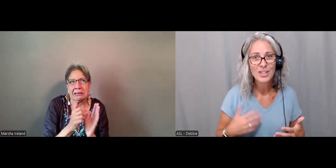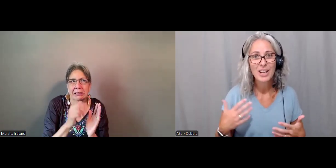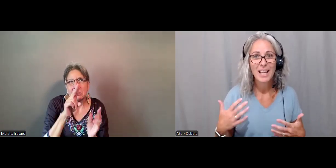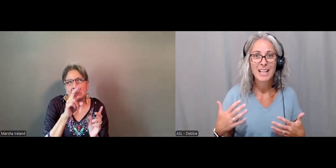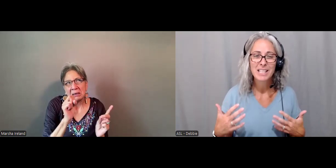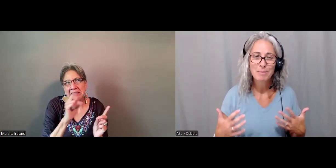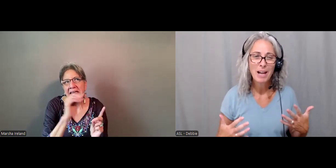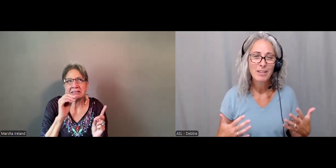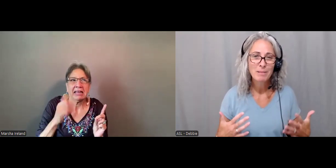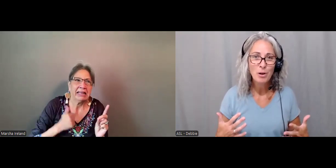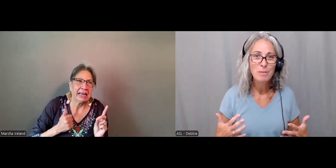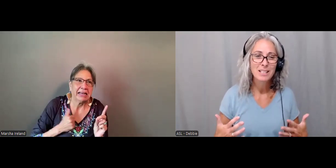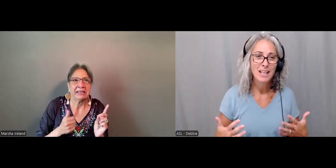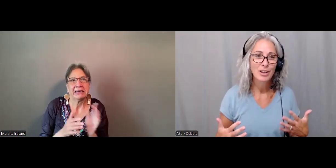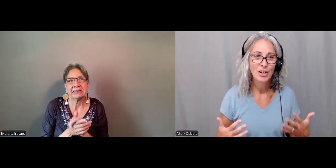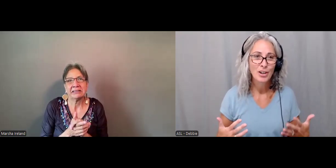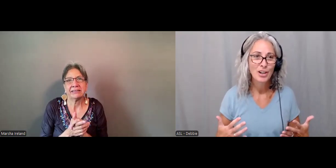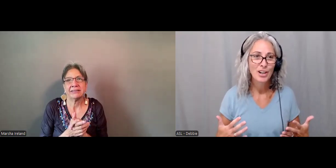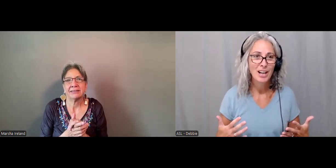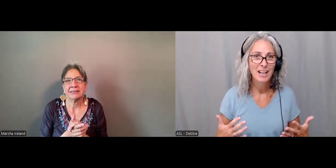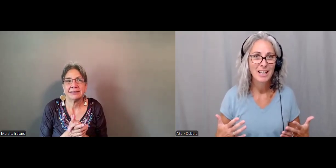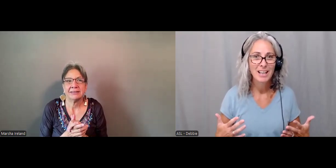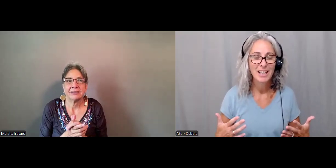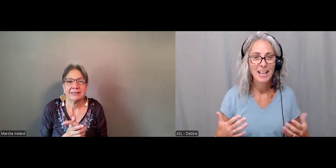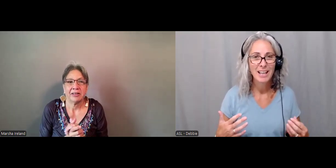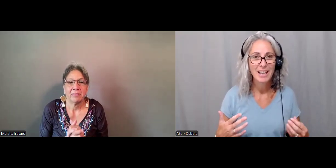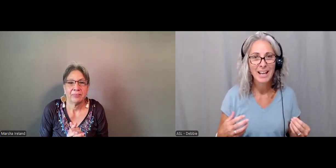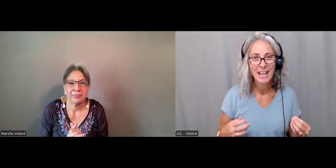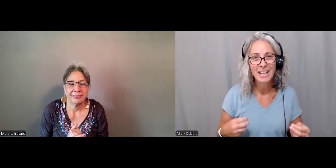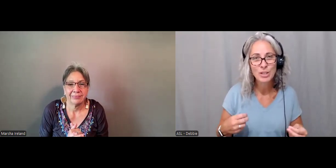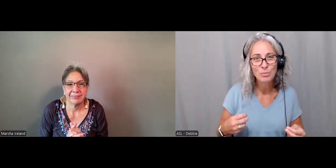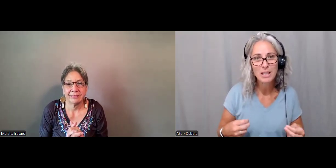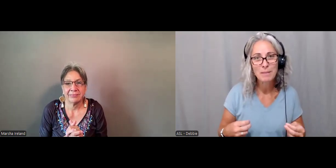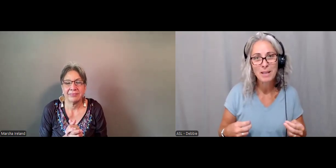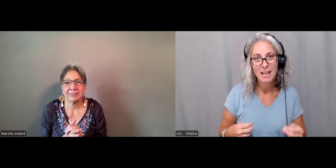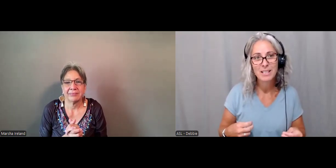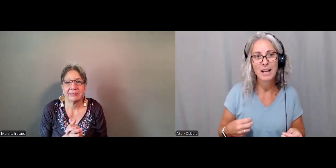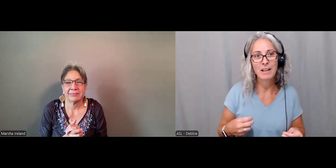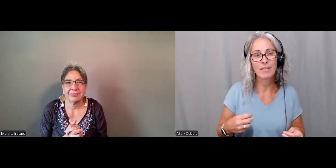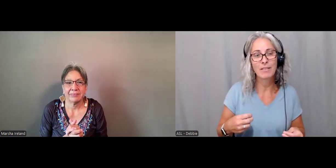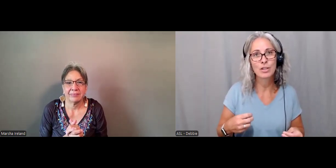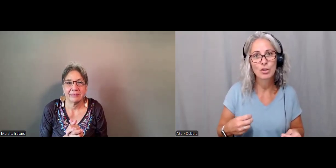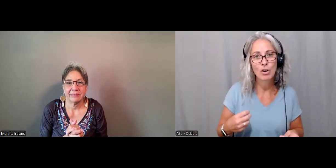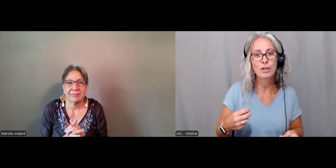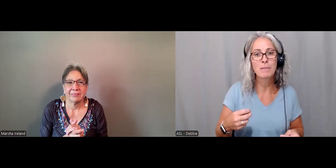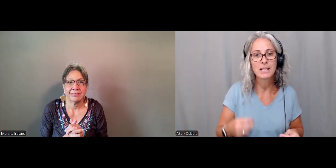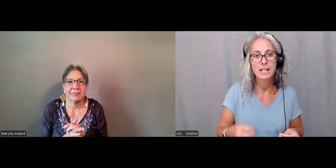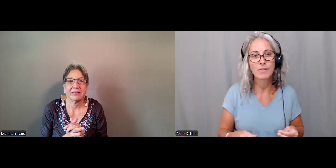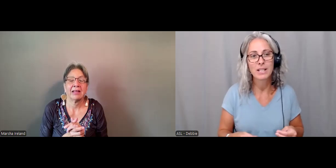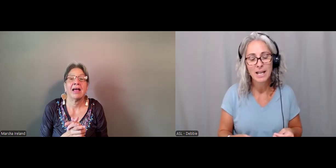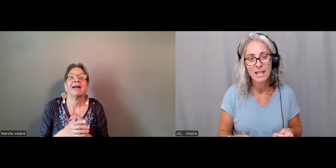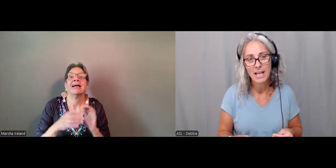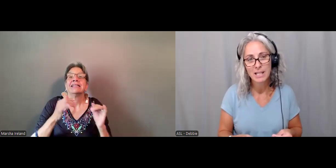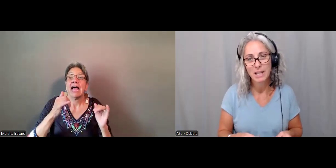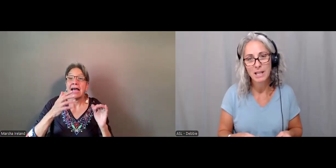These are like inspiring moments that occur, and it's really because the stronger my sense